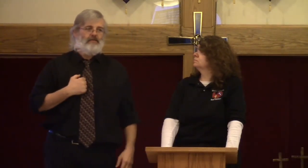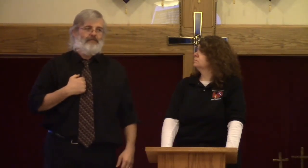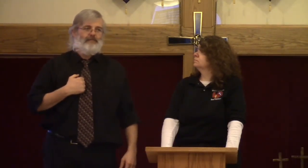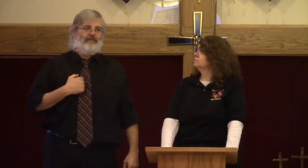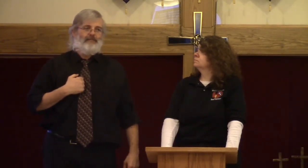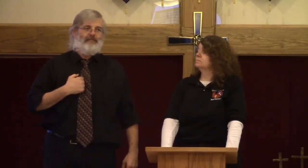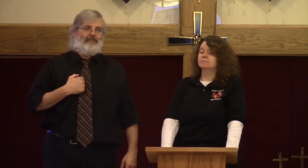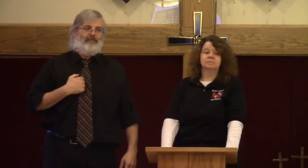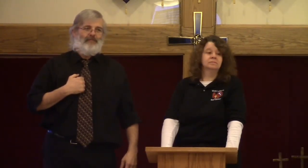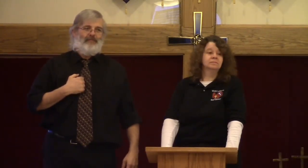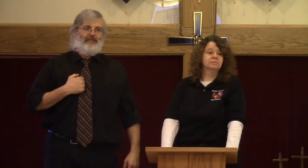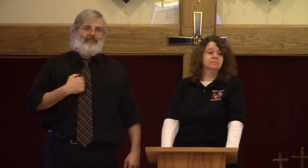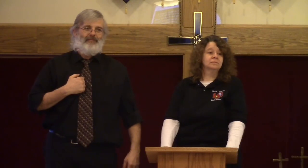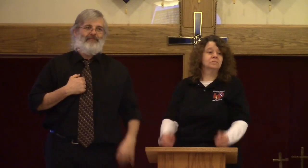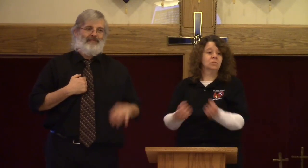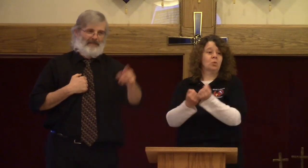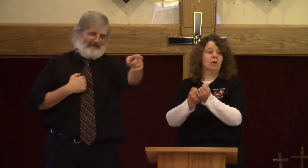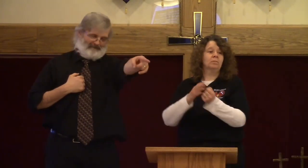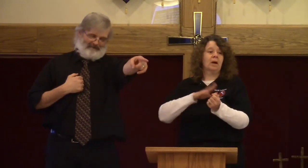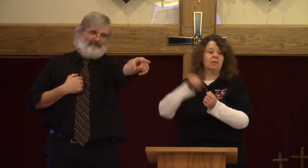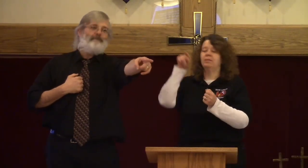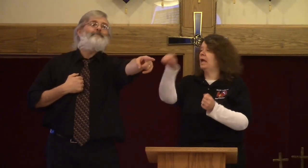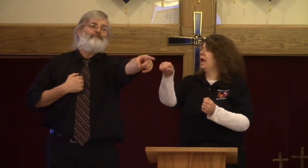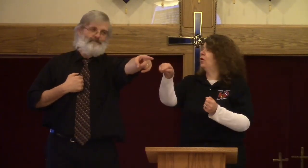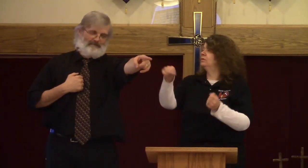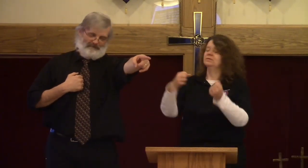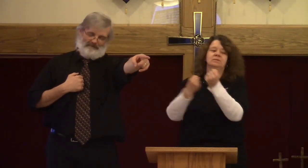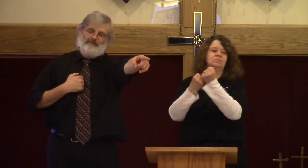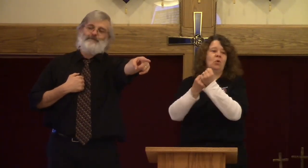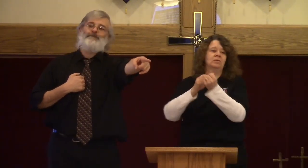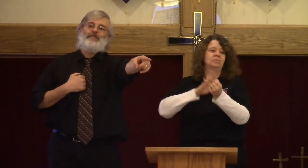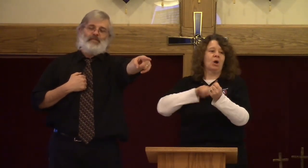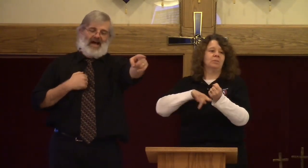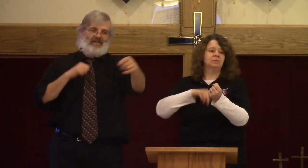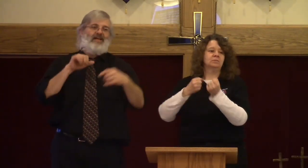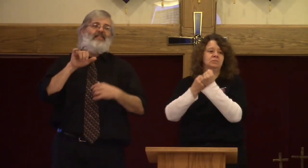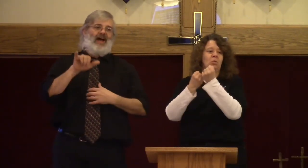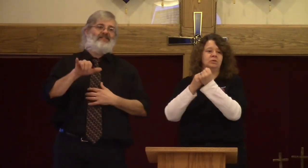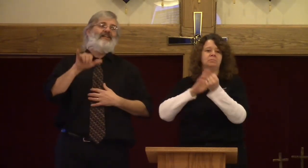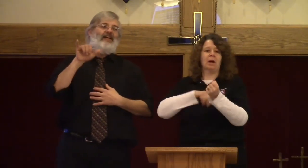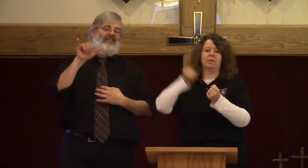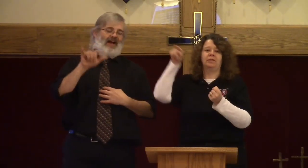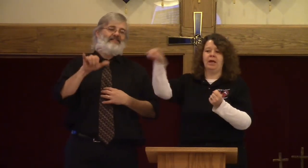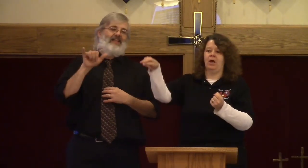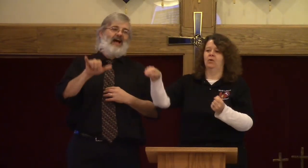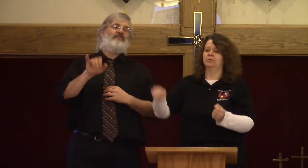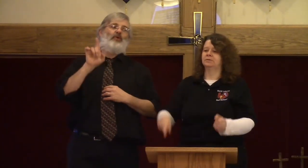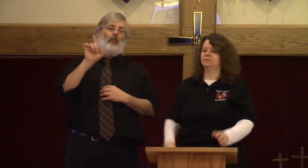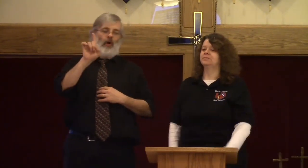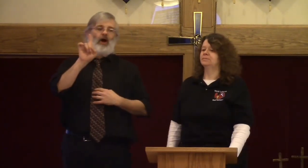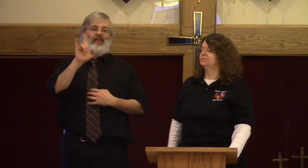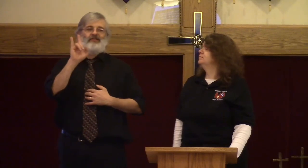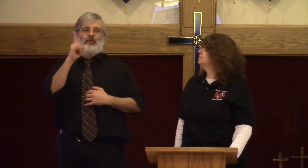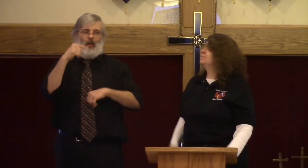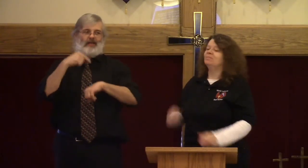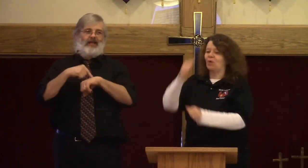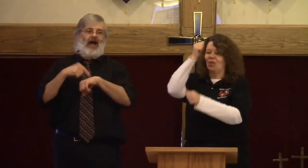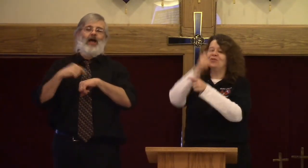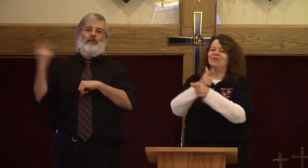That's That's the one time